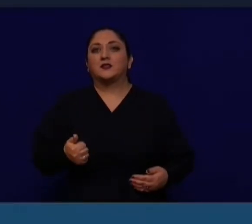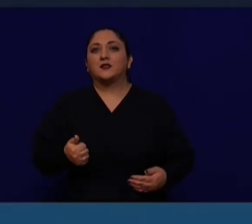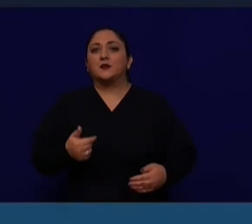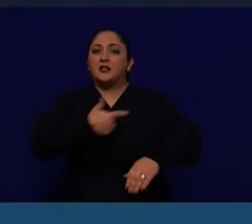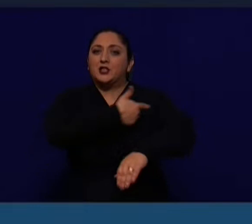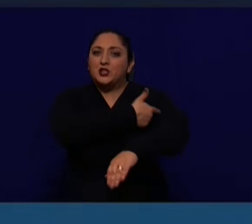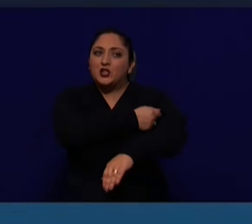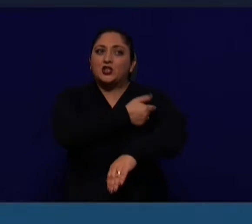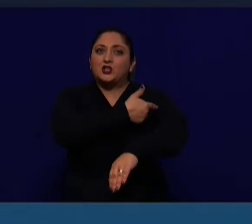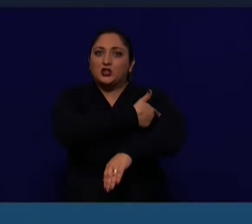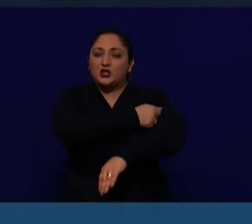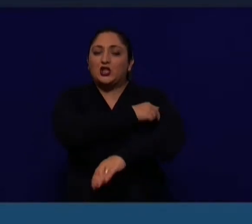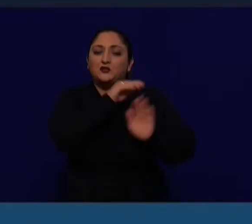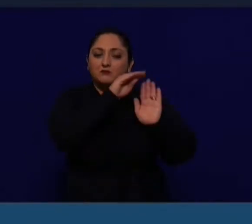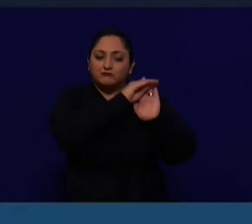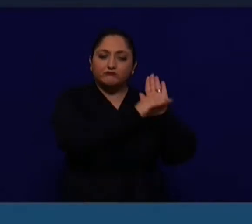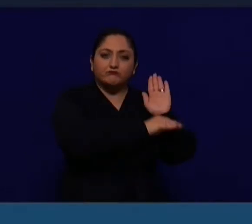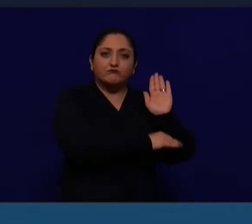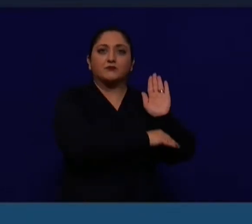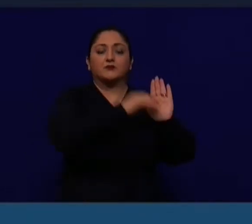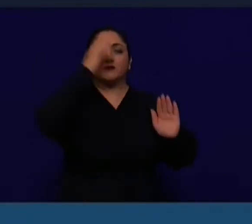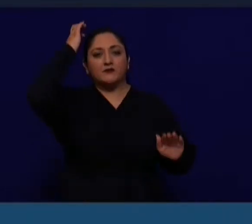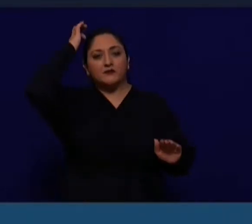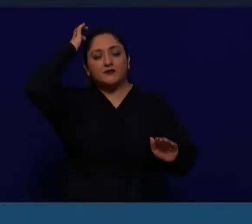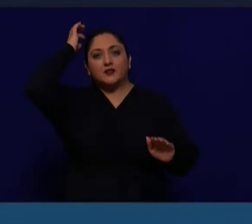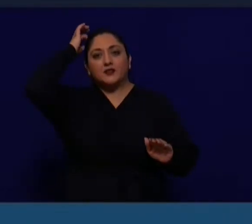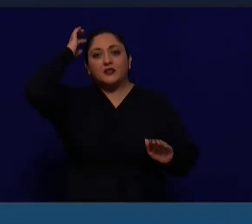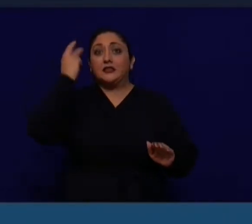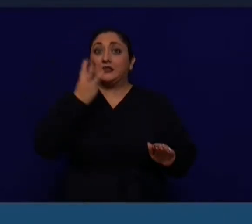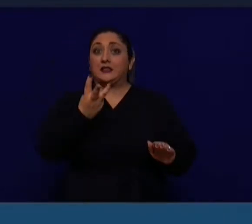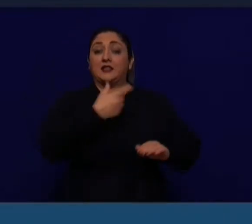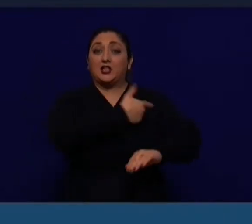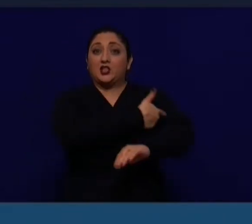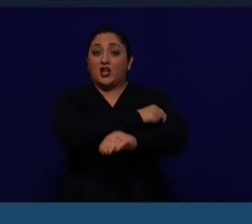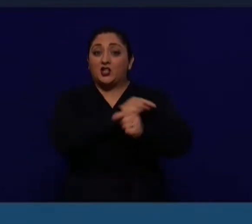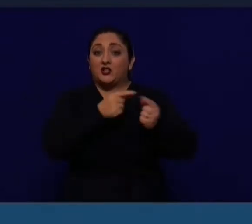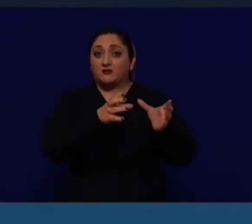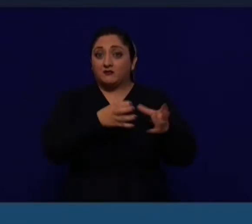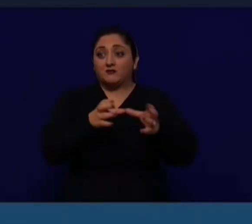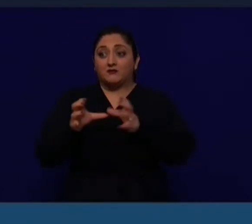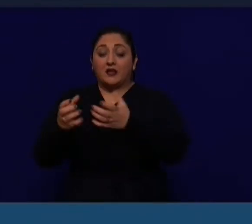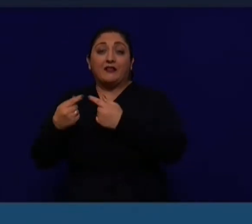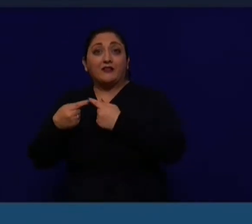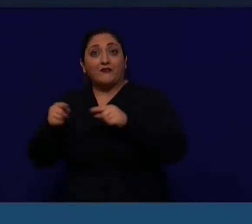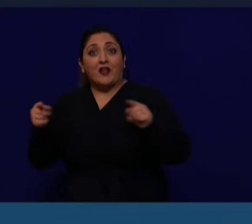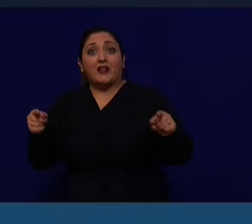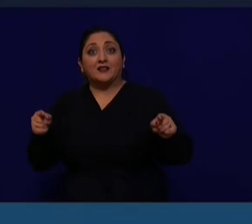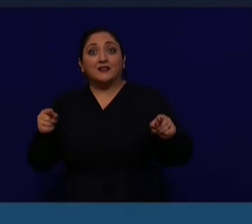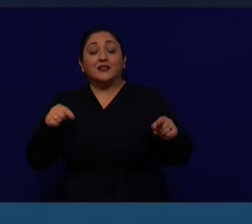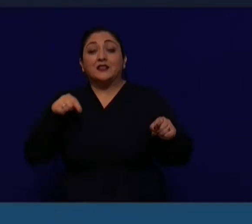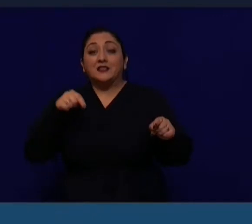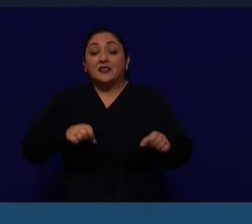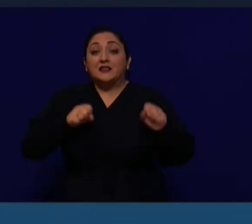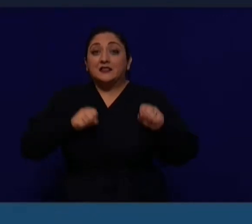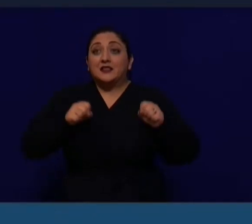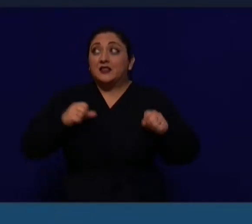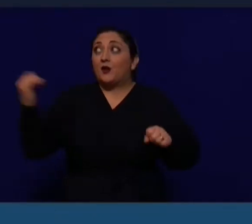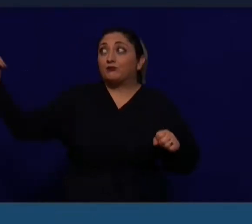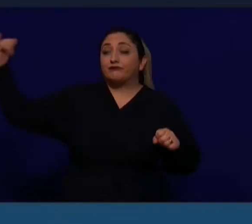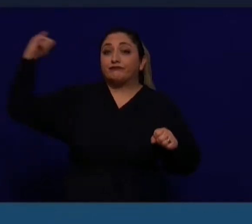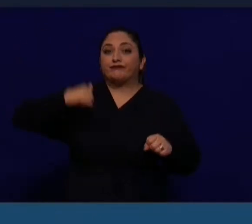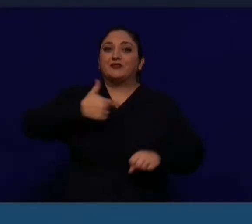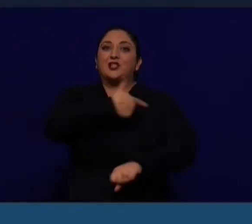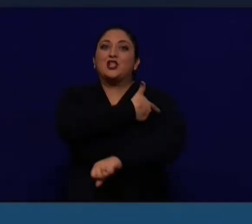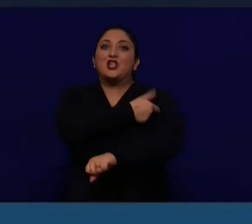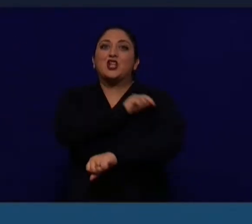bil-vaccination program tagħna fejn għandna 3 imiet, nistennew ukoll li iktar tard dan ix-xahar ukoll ikollna tilqima oħra